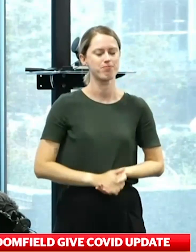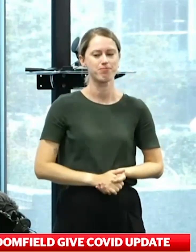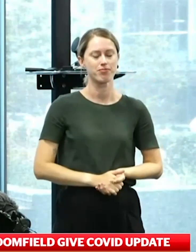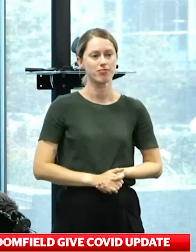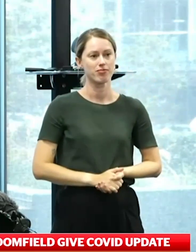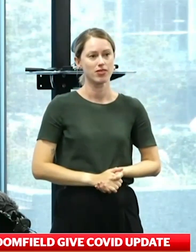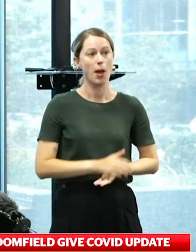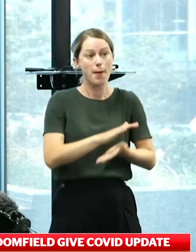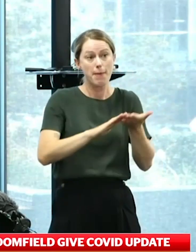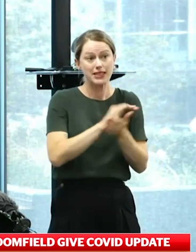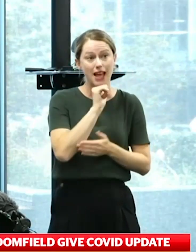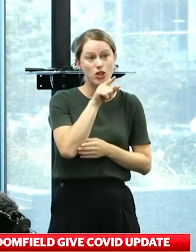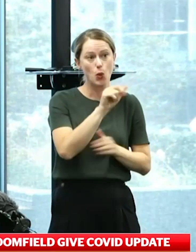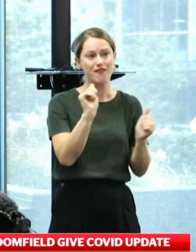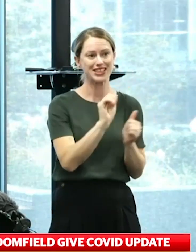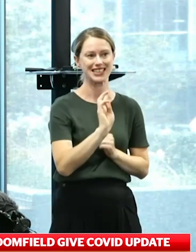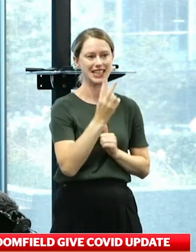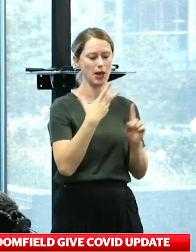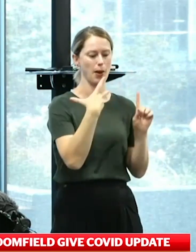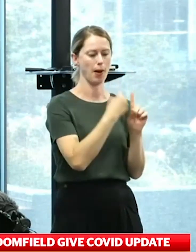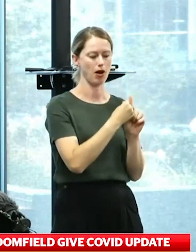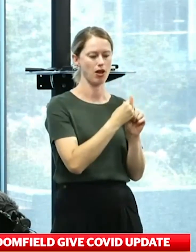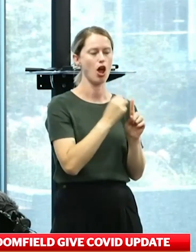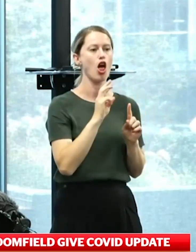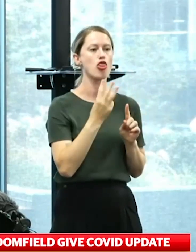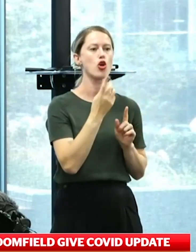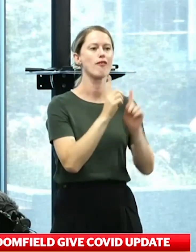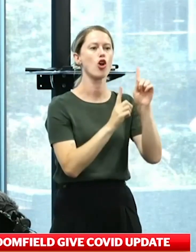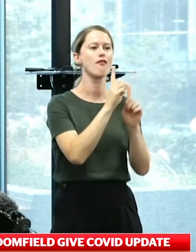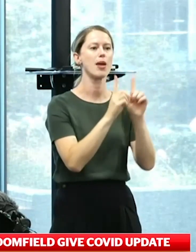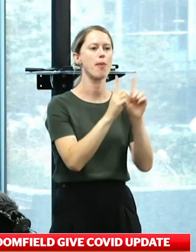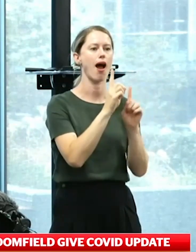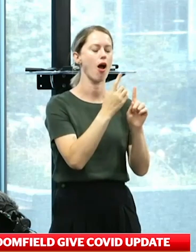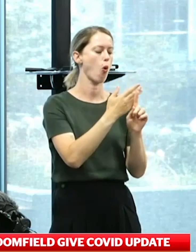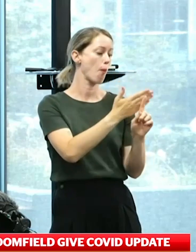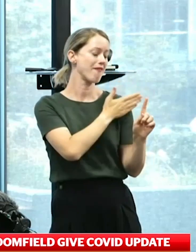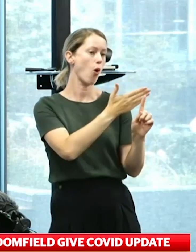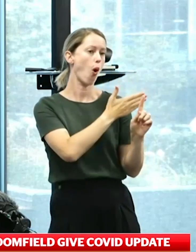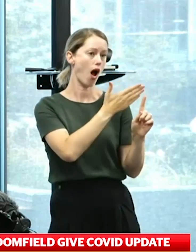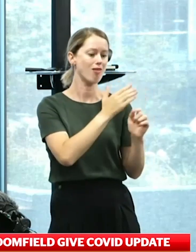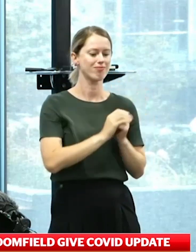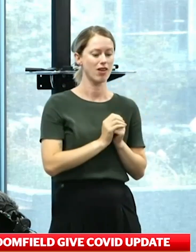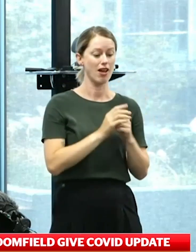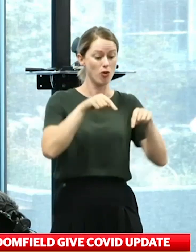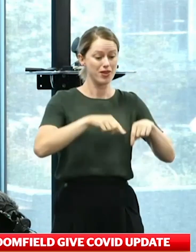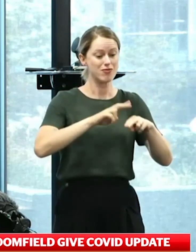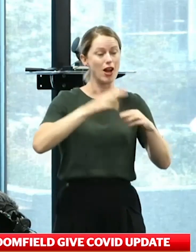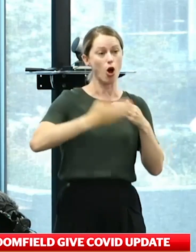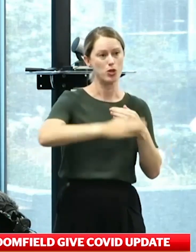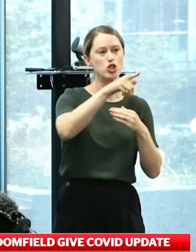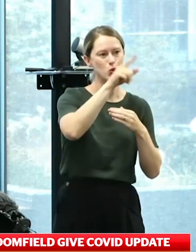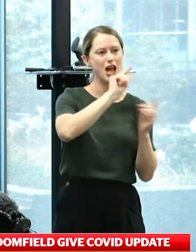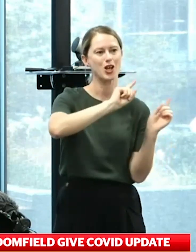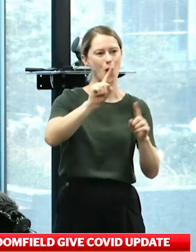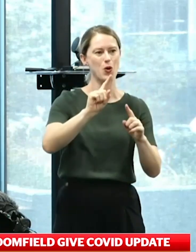if you received your second dose before or on the 3rd of November 2021, from Friday, you'll be eligible to